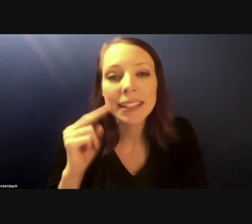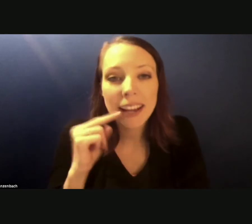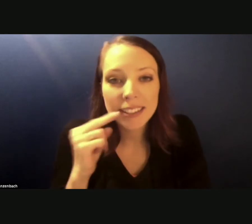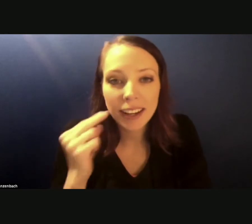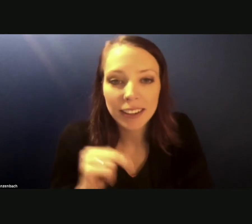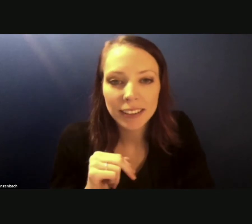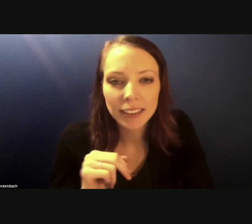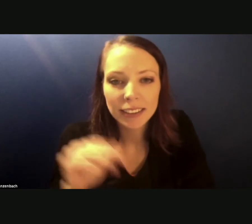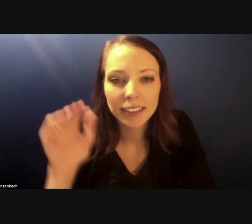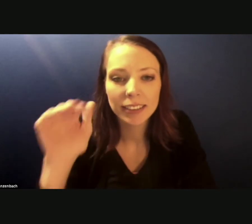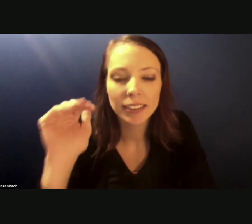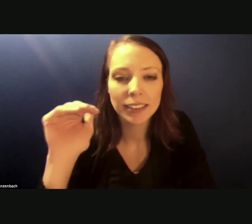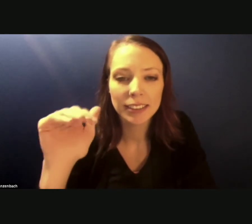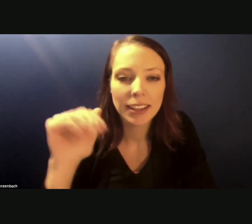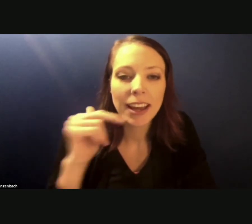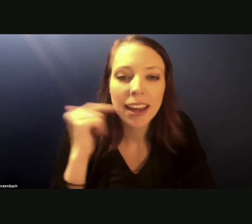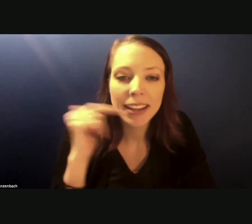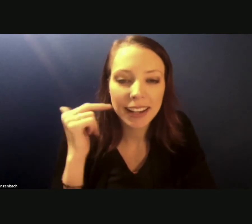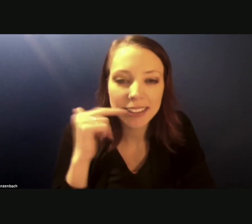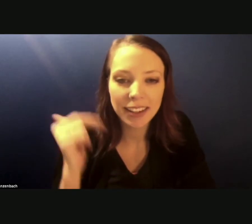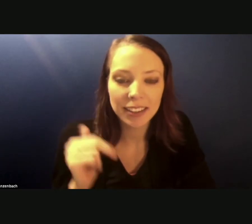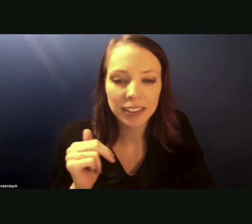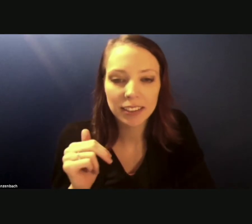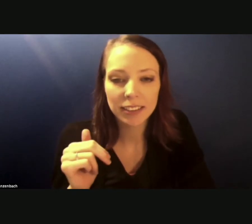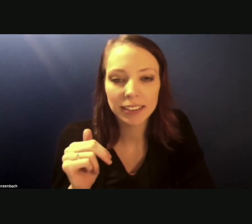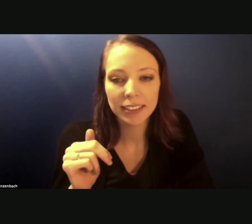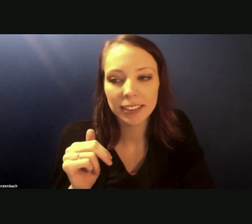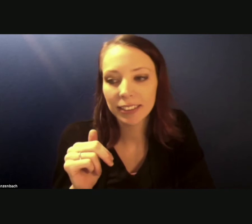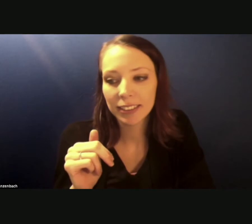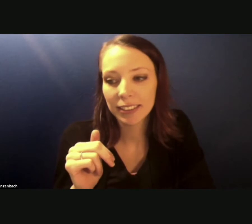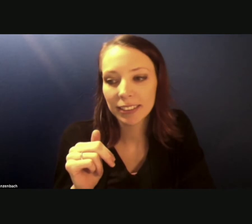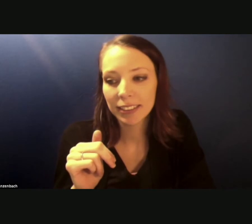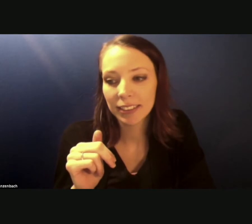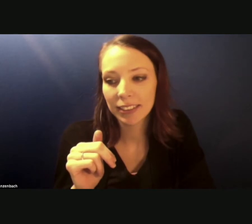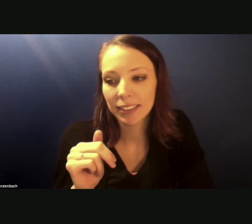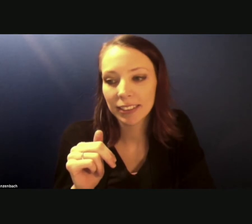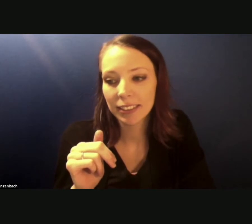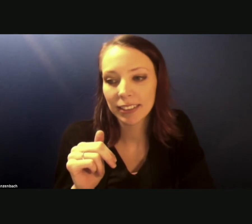Hey, Hadassah. Hey, Hadassah.